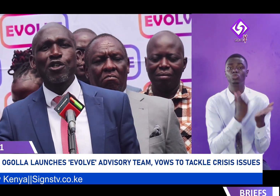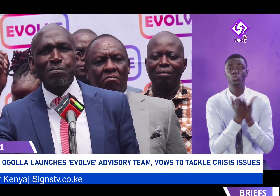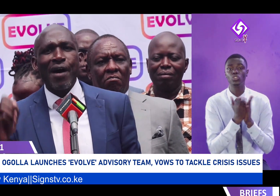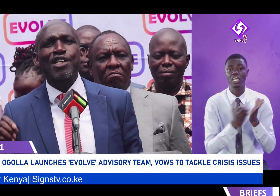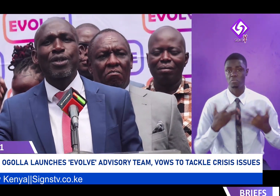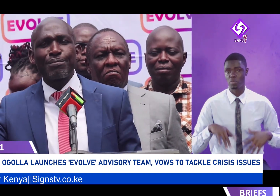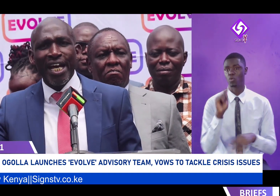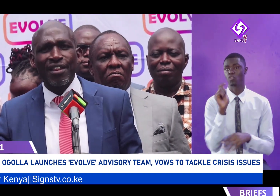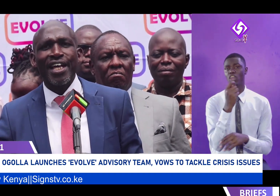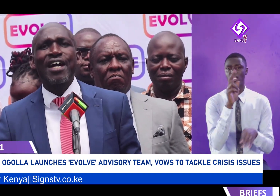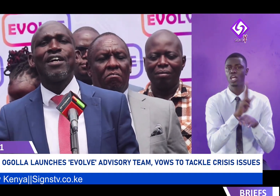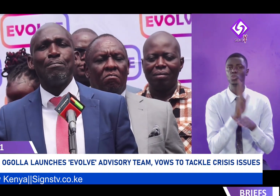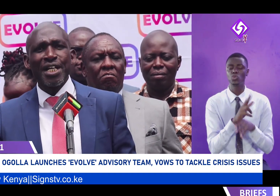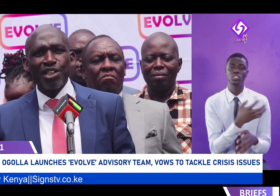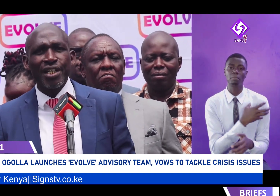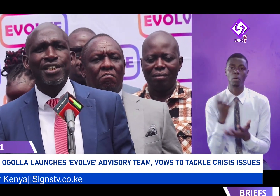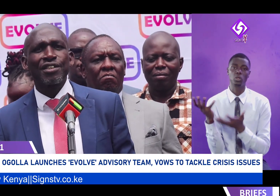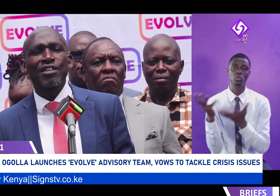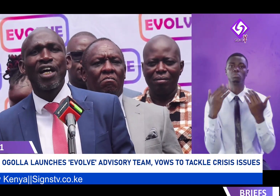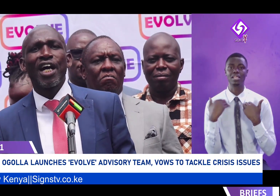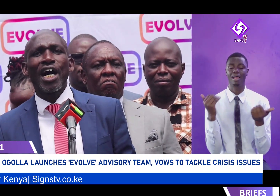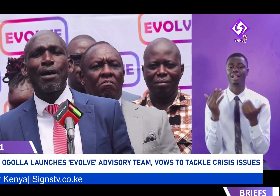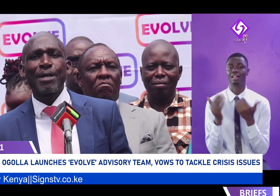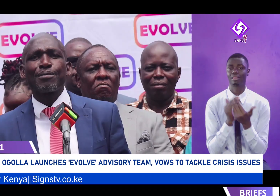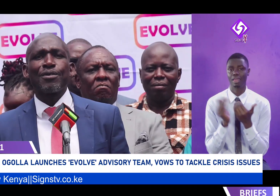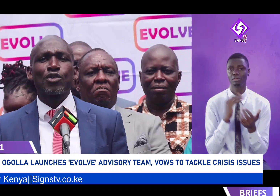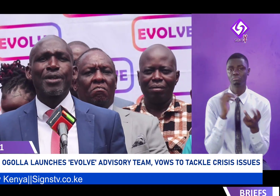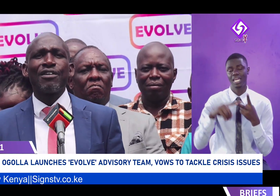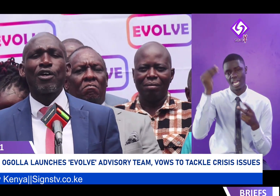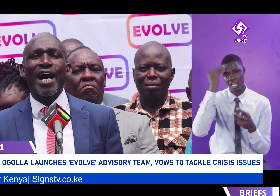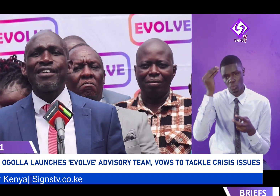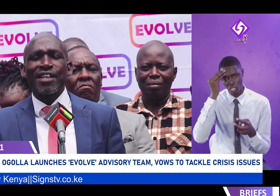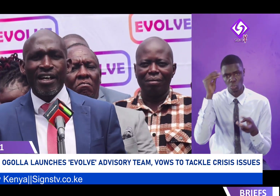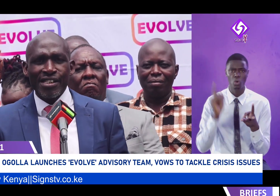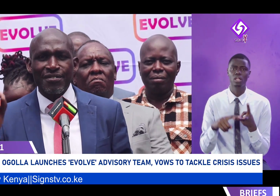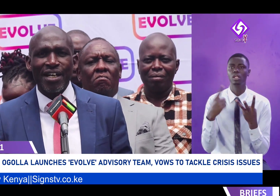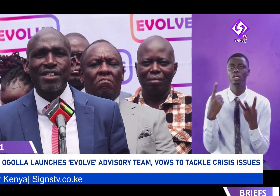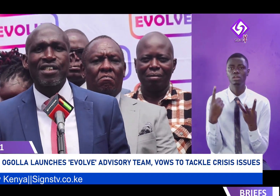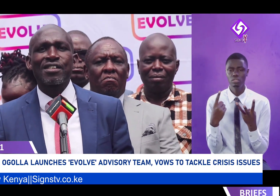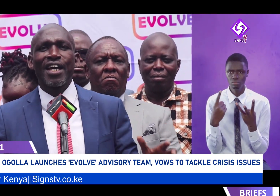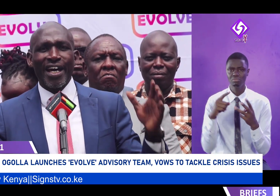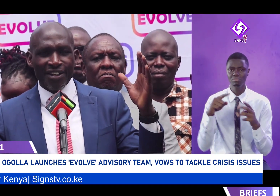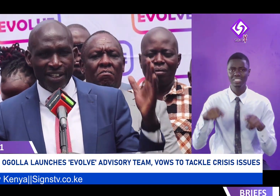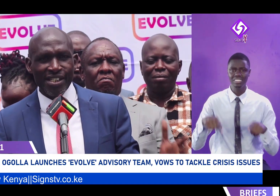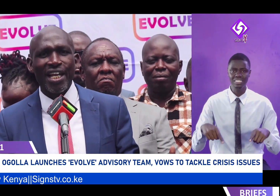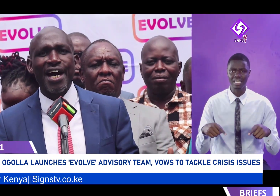Use power to bring healthcare, bring education, be able to bring for guys self-services, register